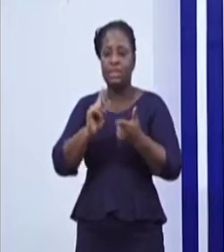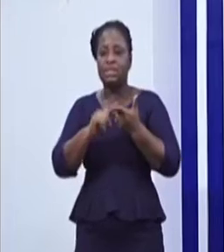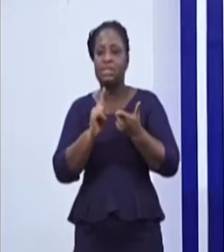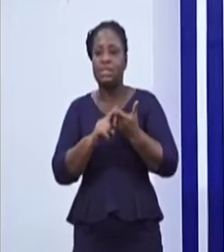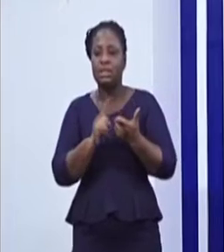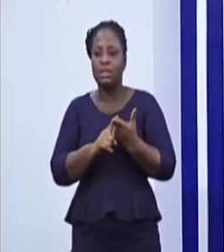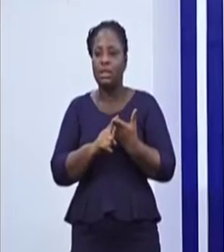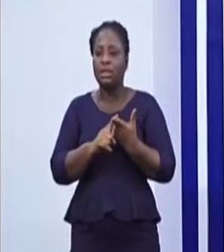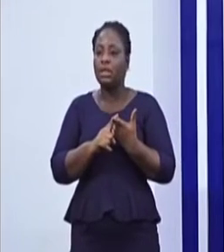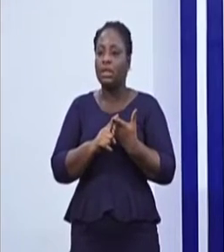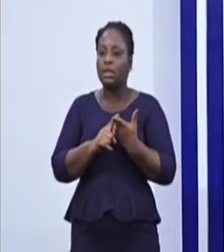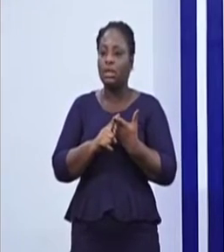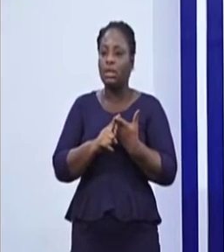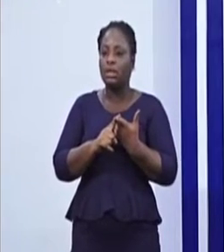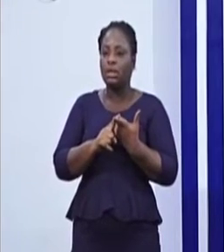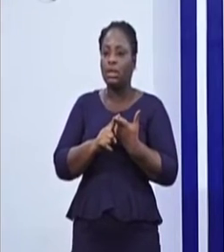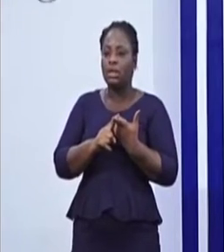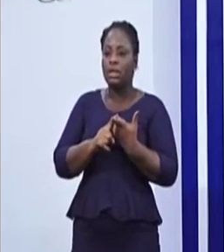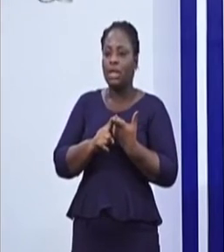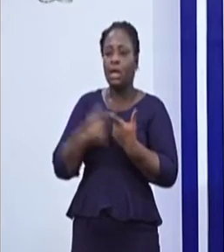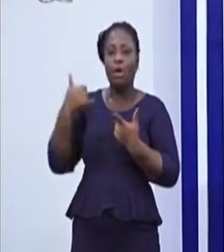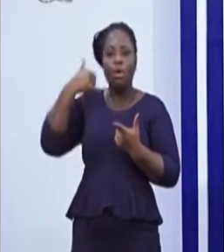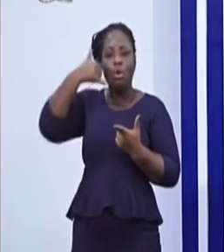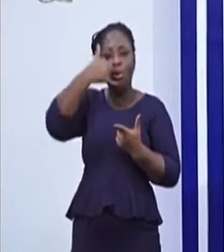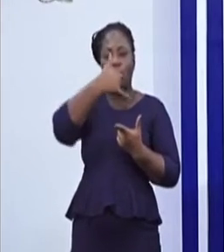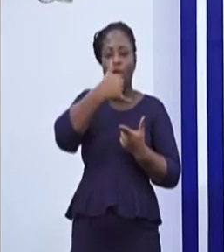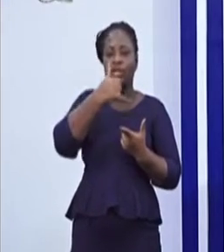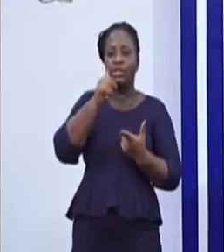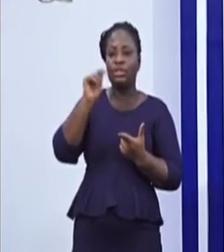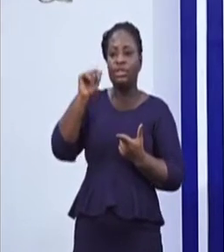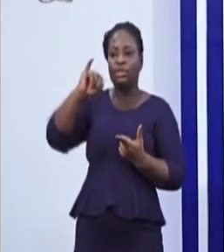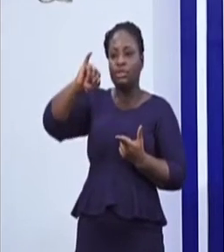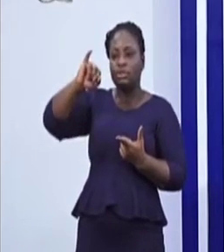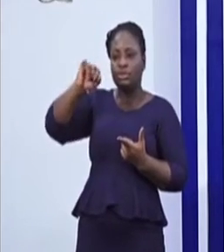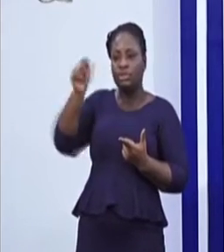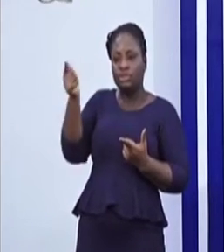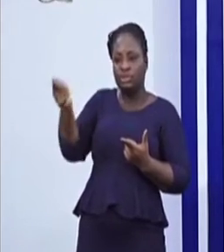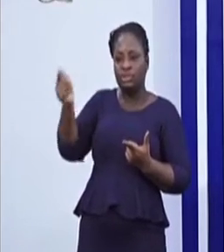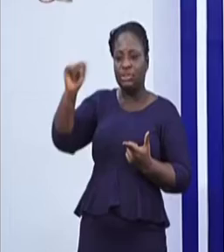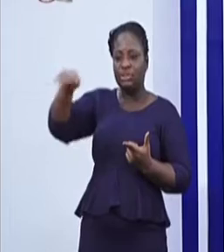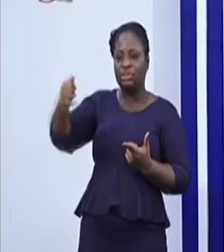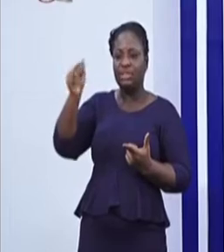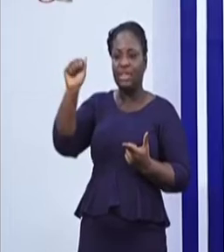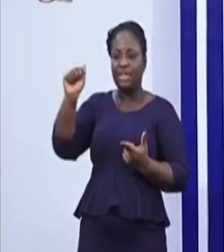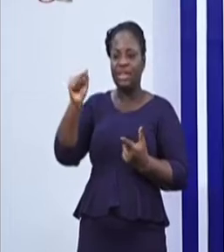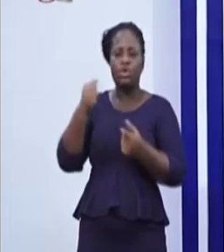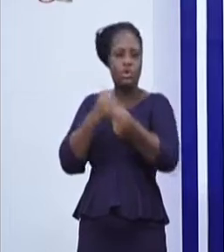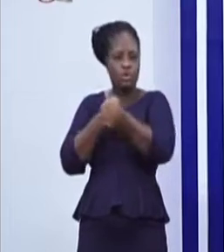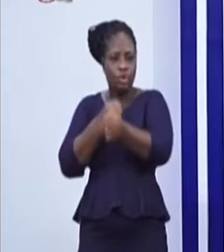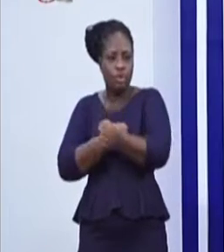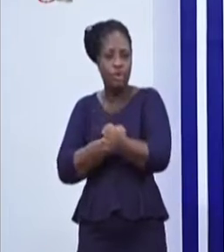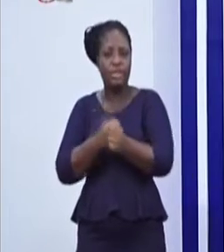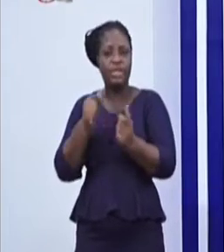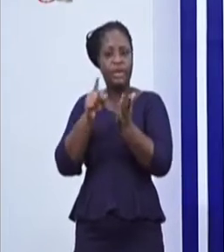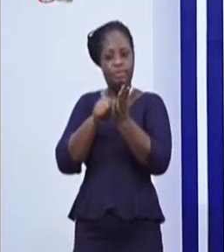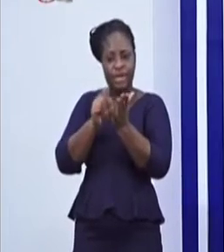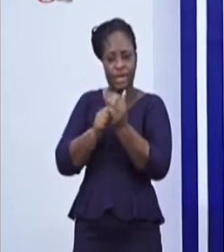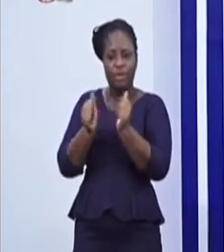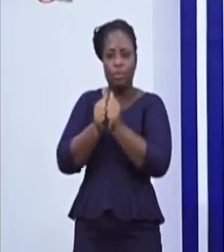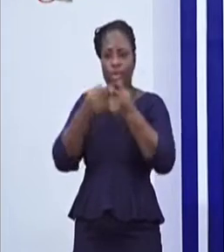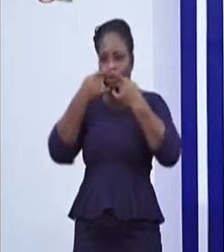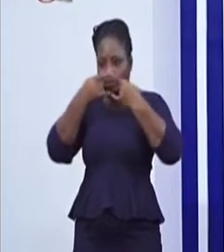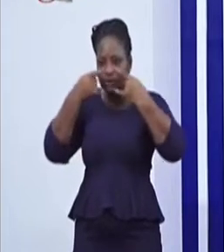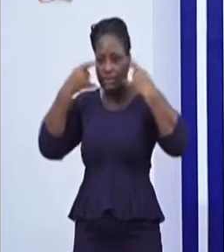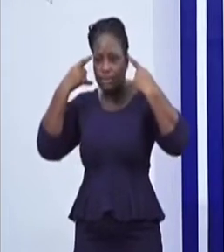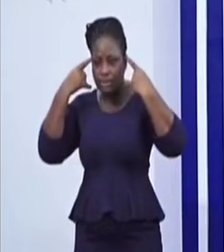there's also a call by the GJA to government to assist the media with PPEs as part of